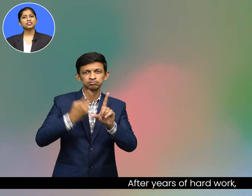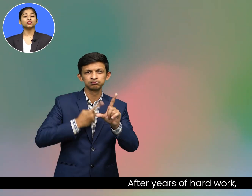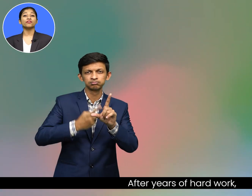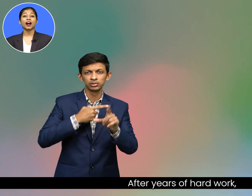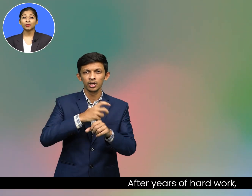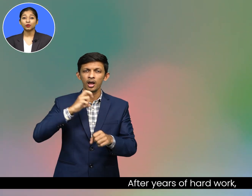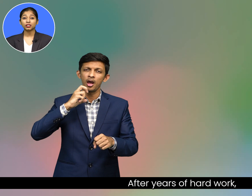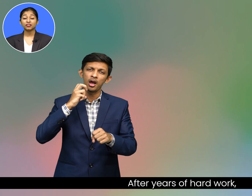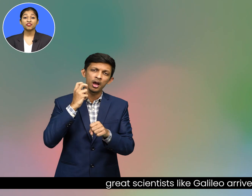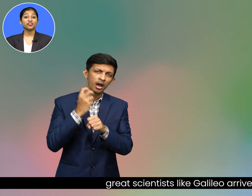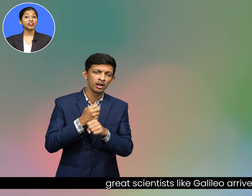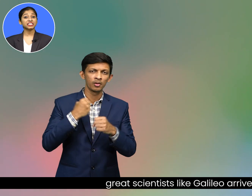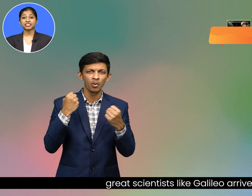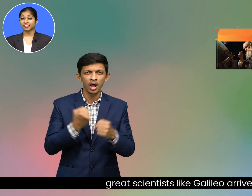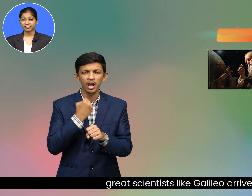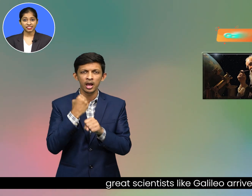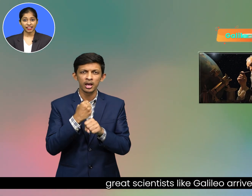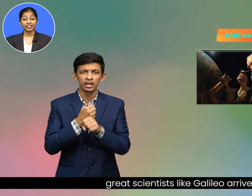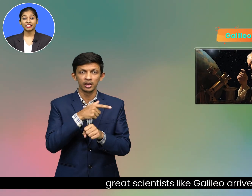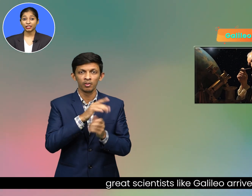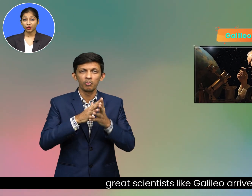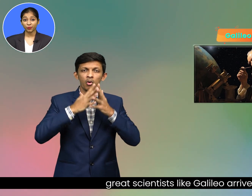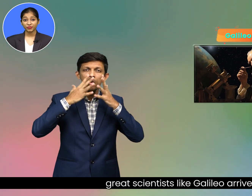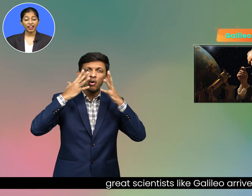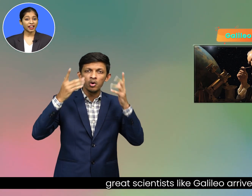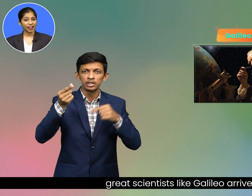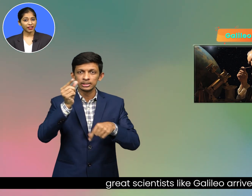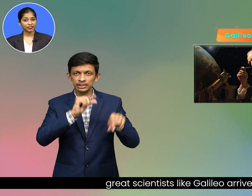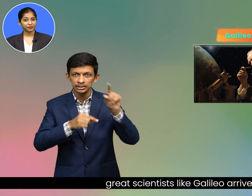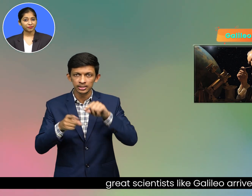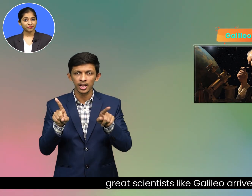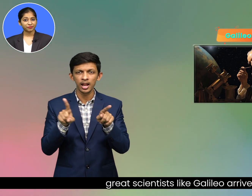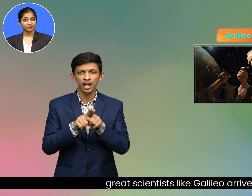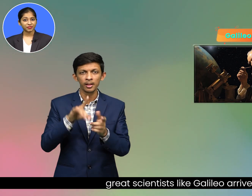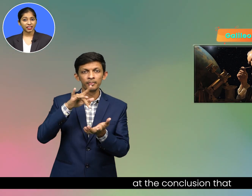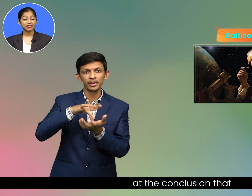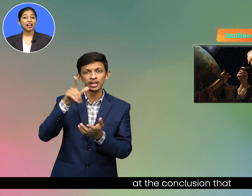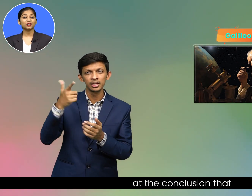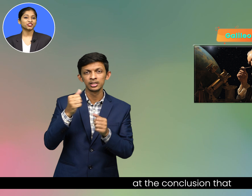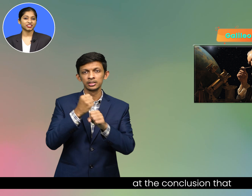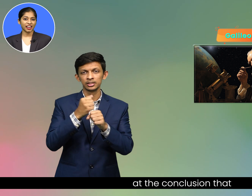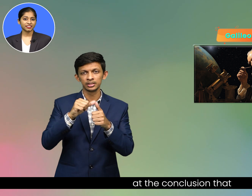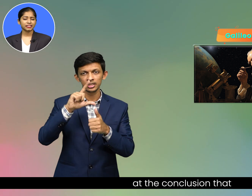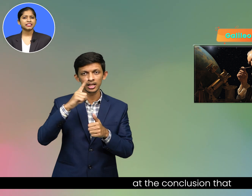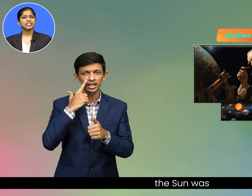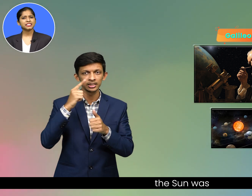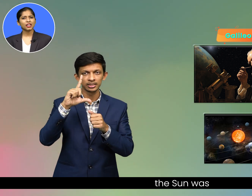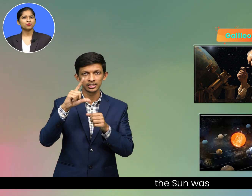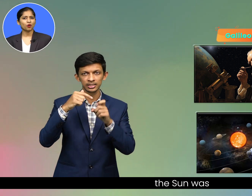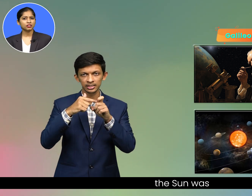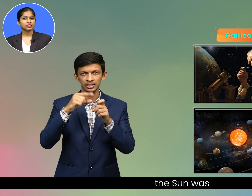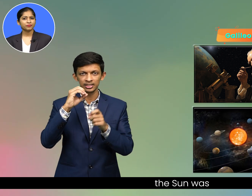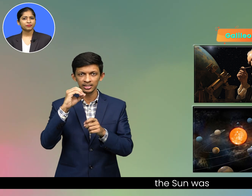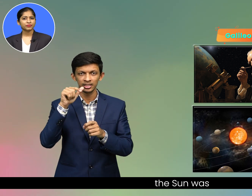After years of hard work, great scientists like Galileo arrived at the conclusion that the